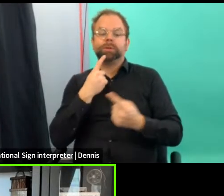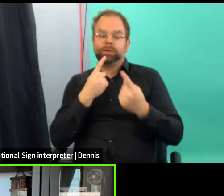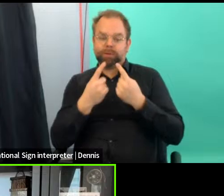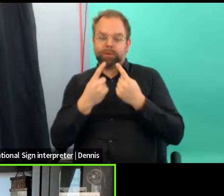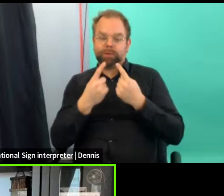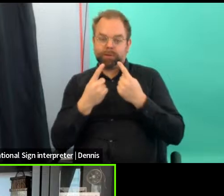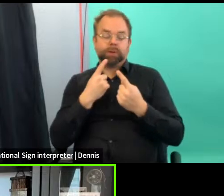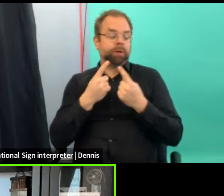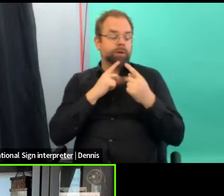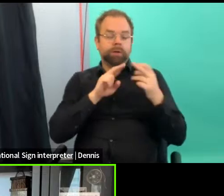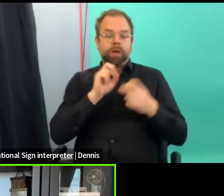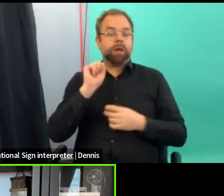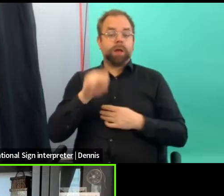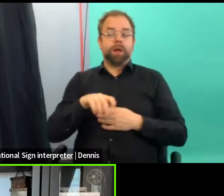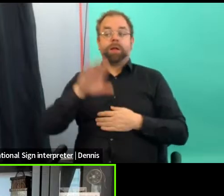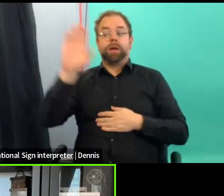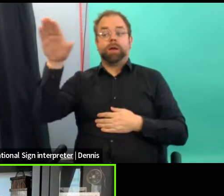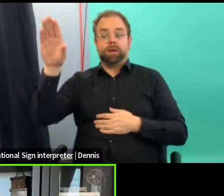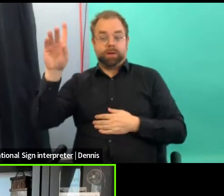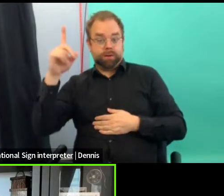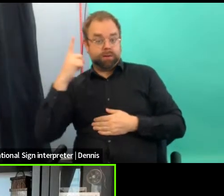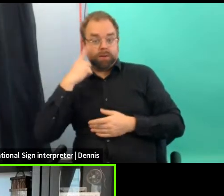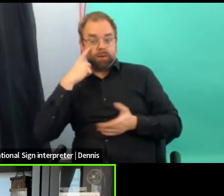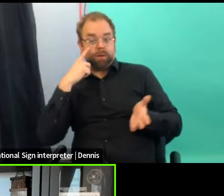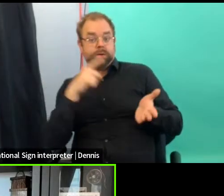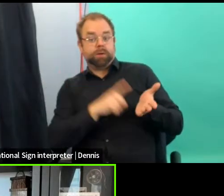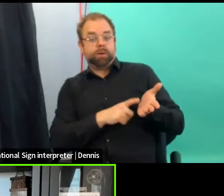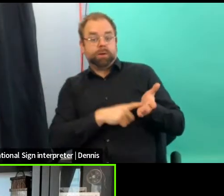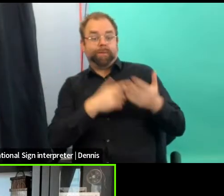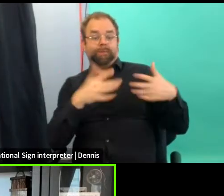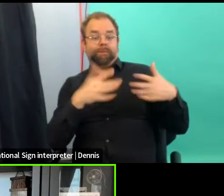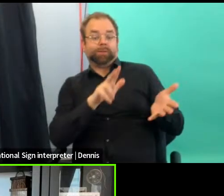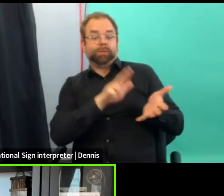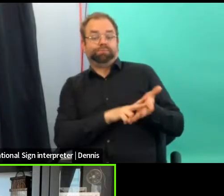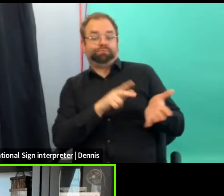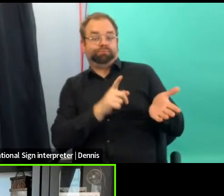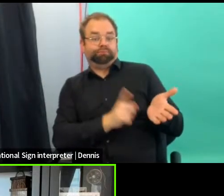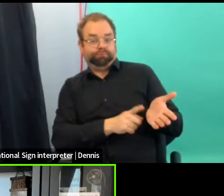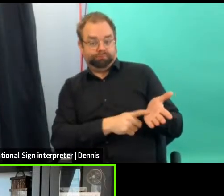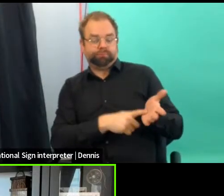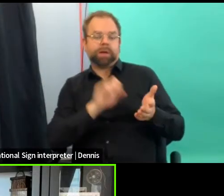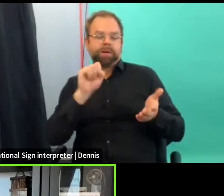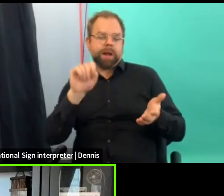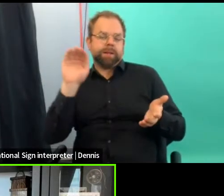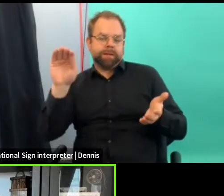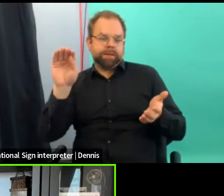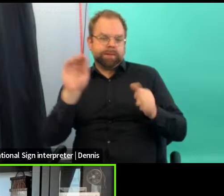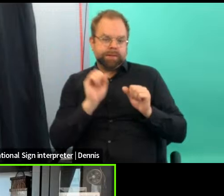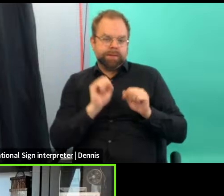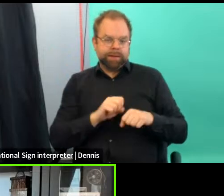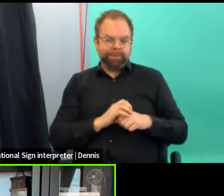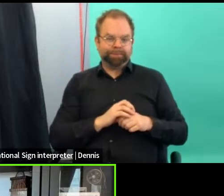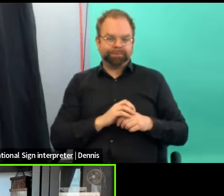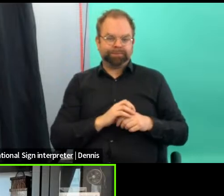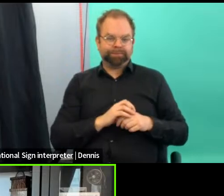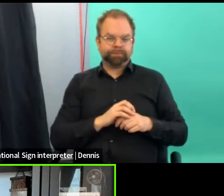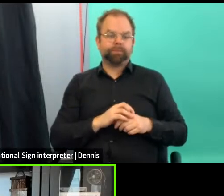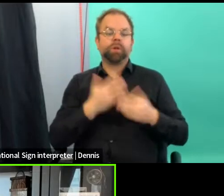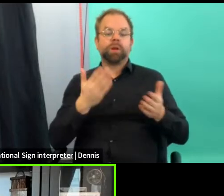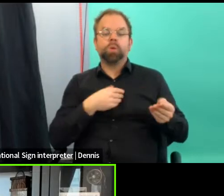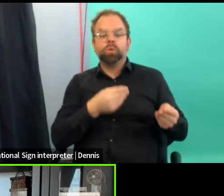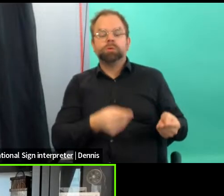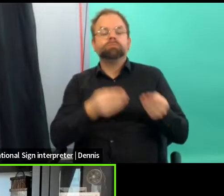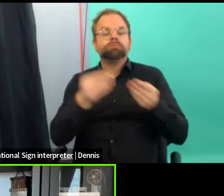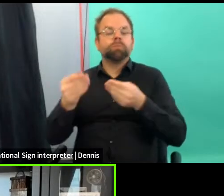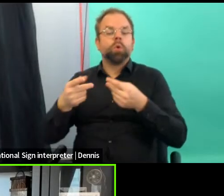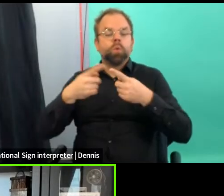all parties, and we're having a conversation, a 4-meeting conversation, 2 hours each, about global